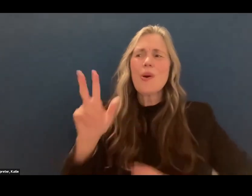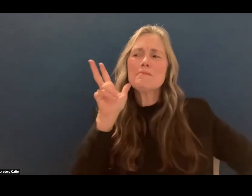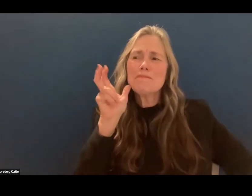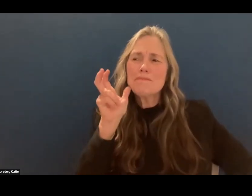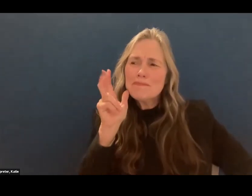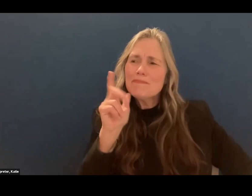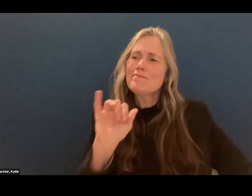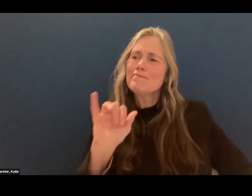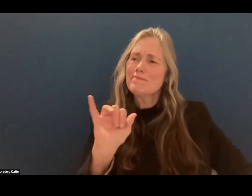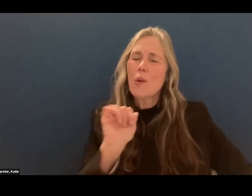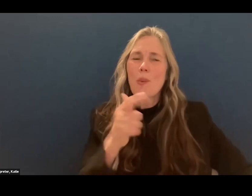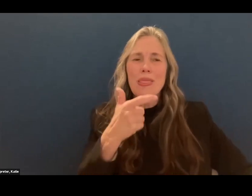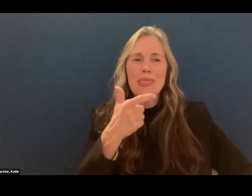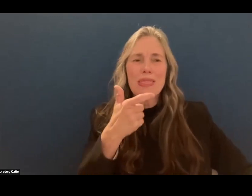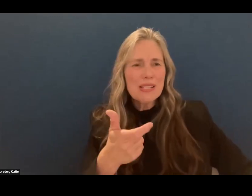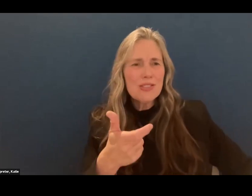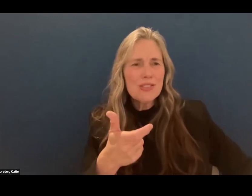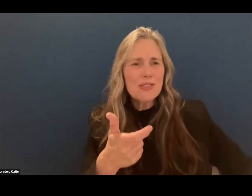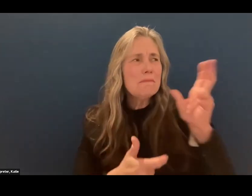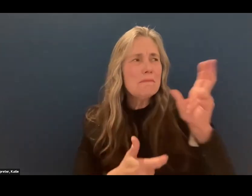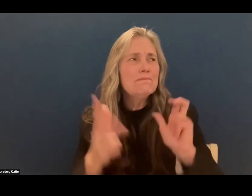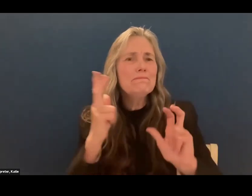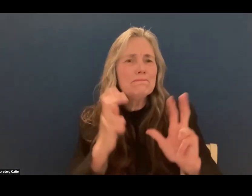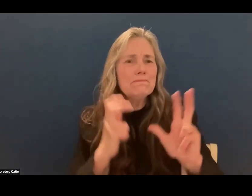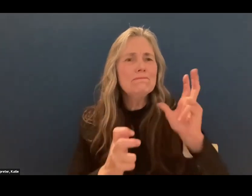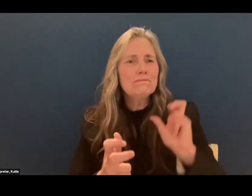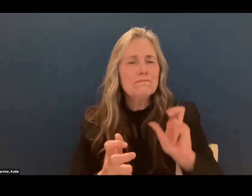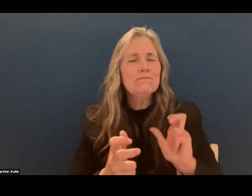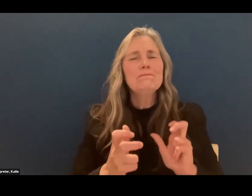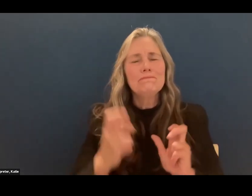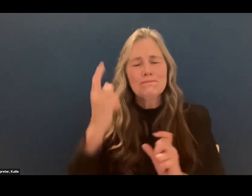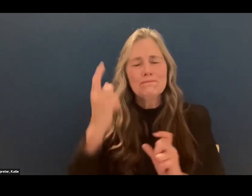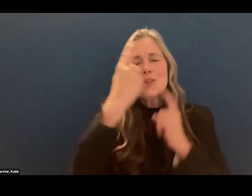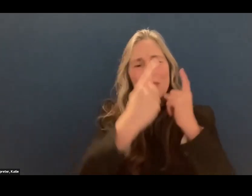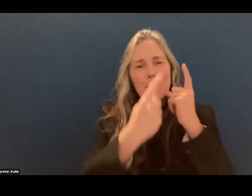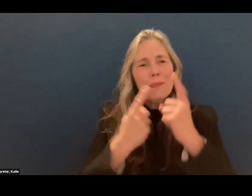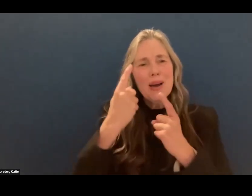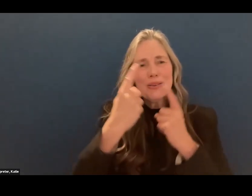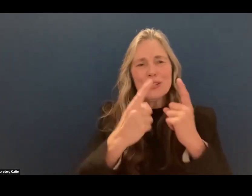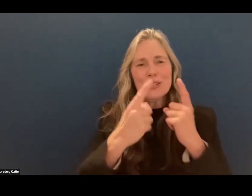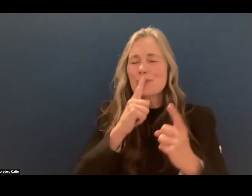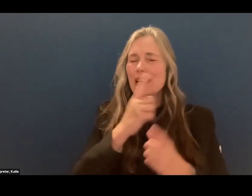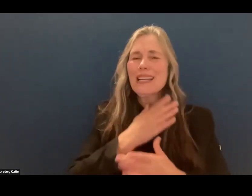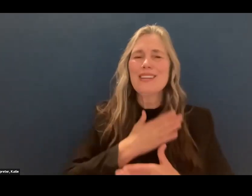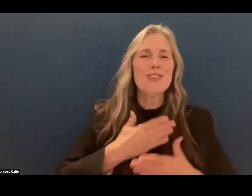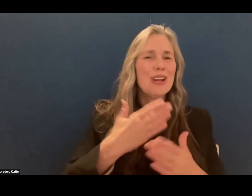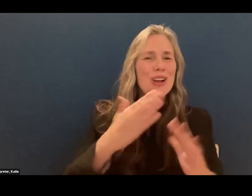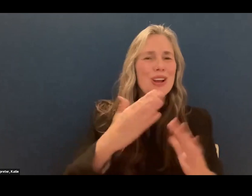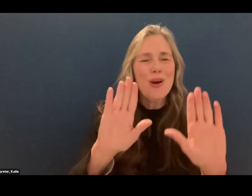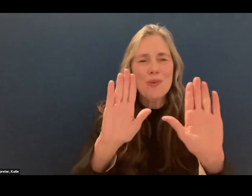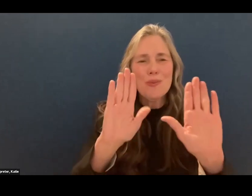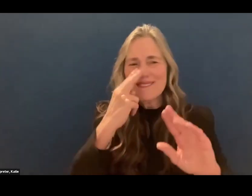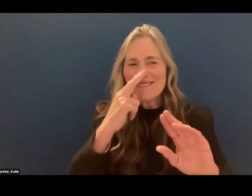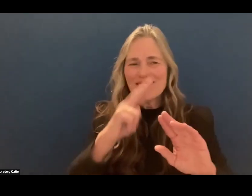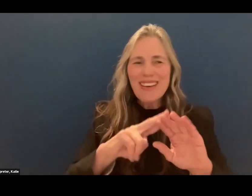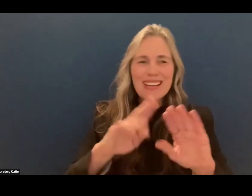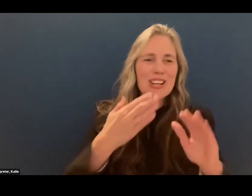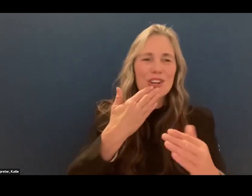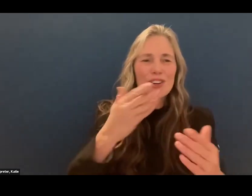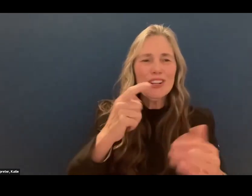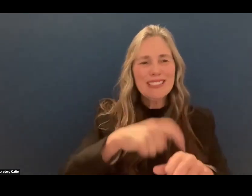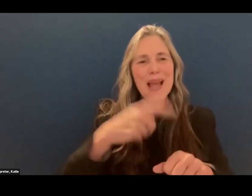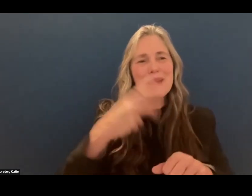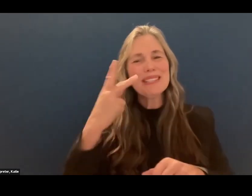they're interested in. And yeah, I had a great time. It was great to see some of my fellow